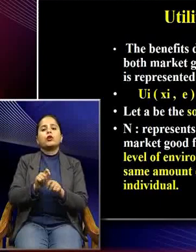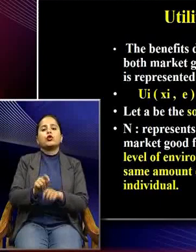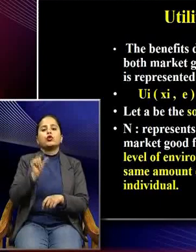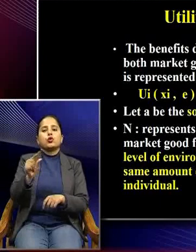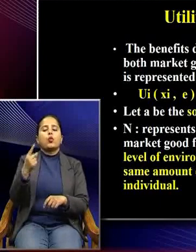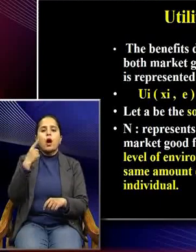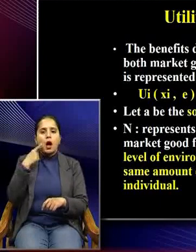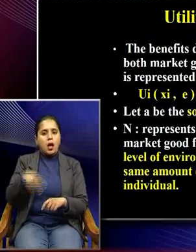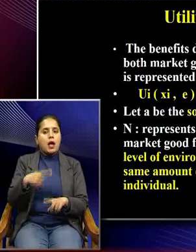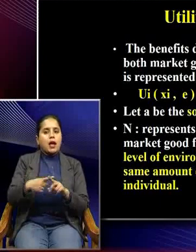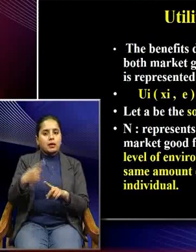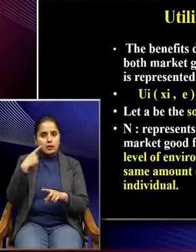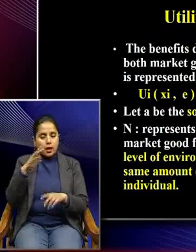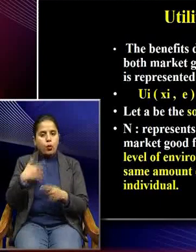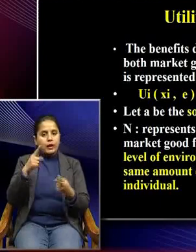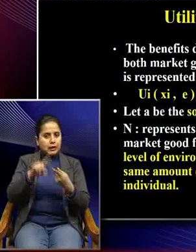of Xi and E.